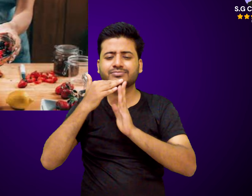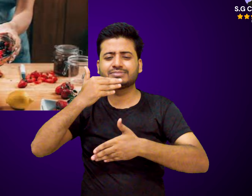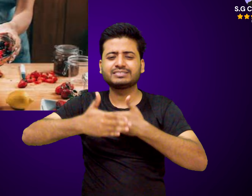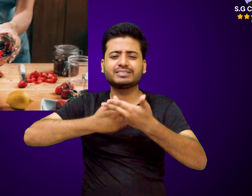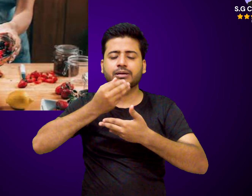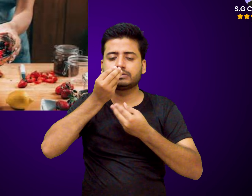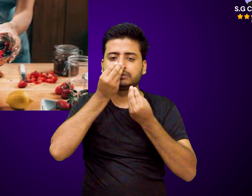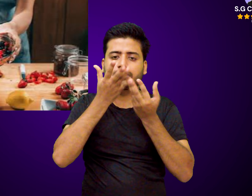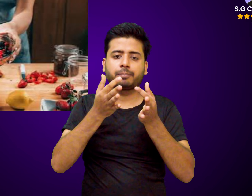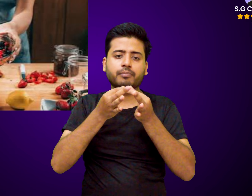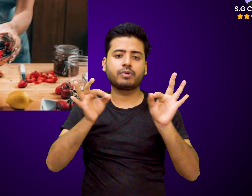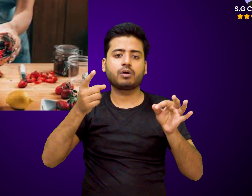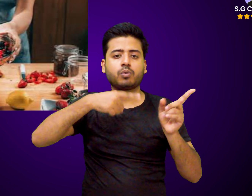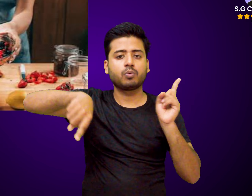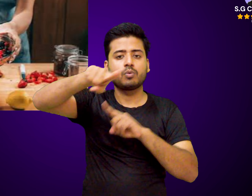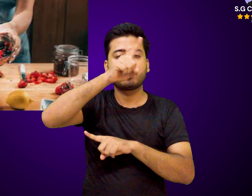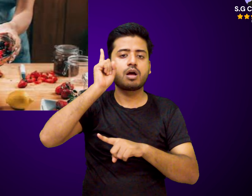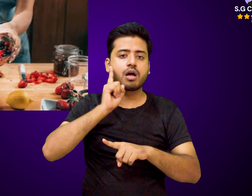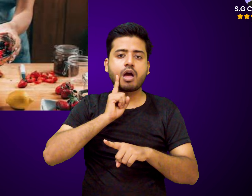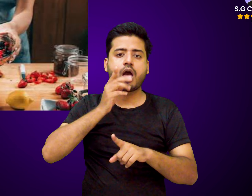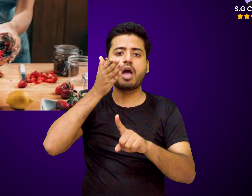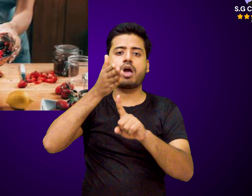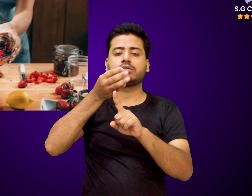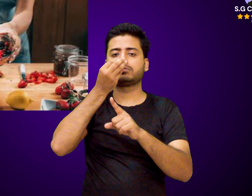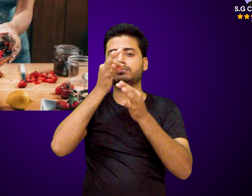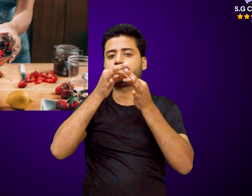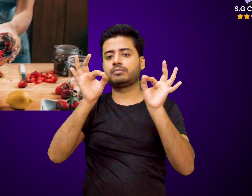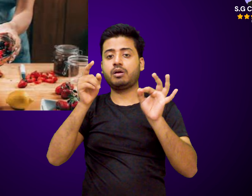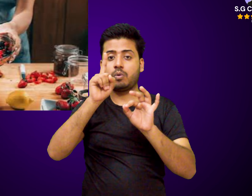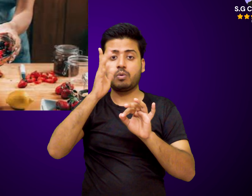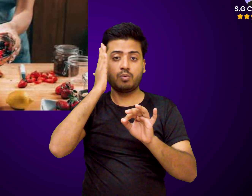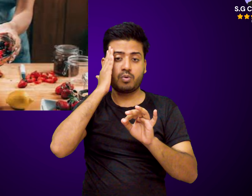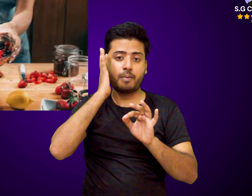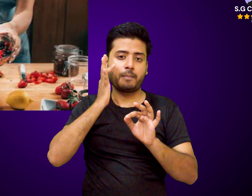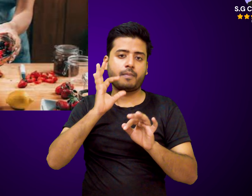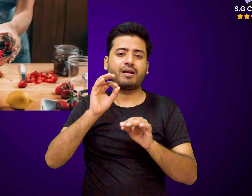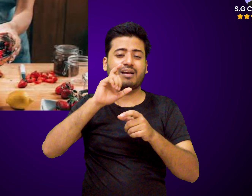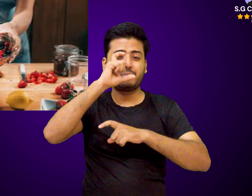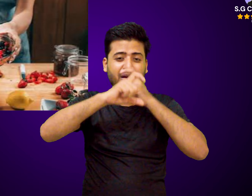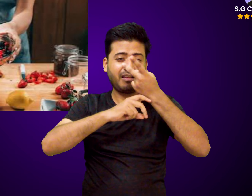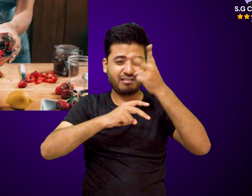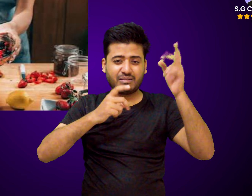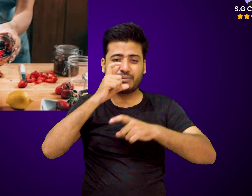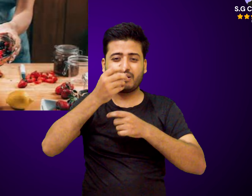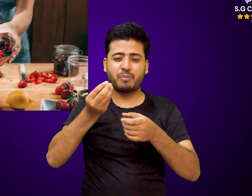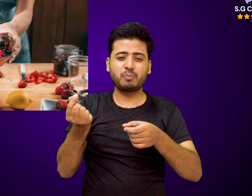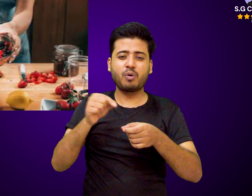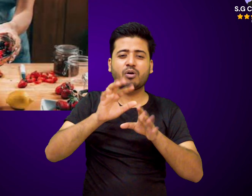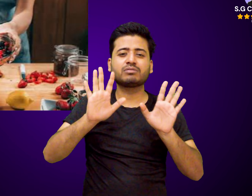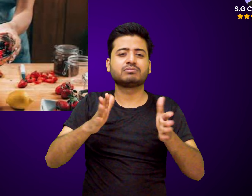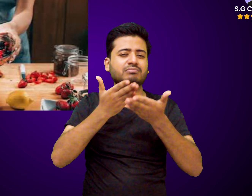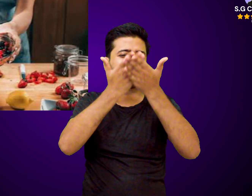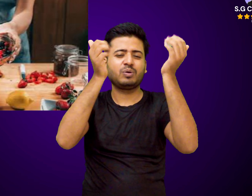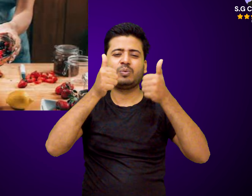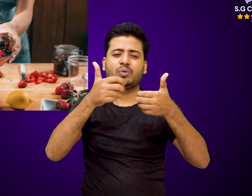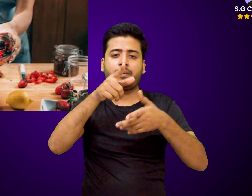fiber and nutrients. The rind is packed with vitamins and antioxidants like citrulline. Savory recipes.